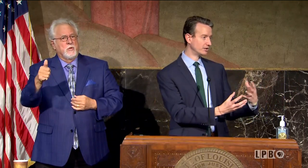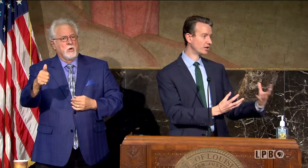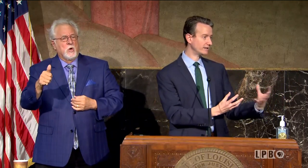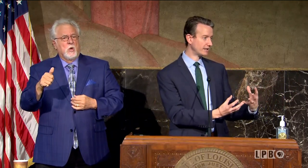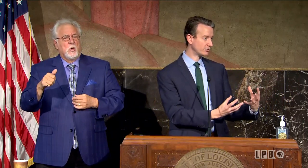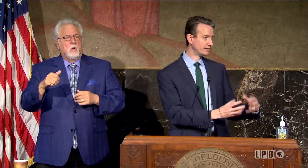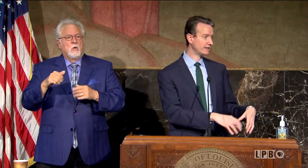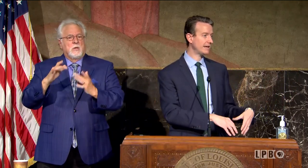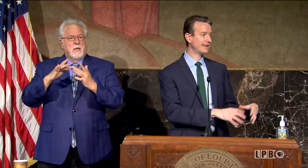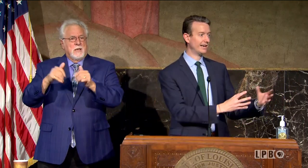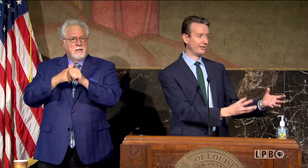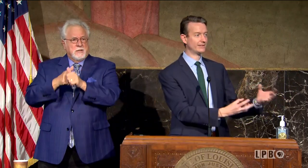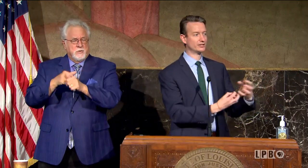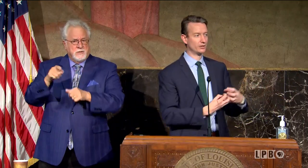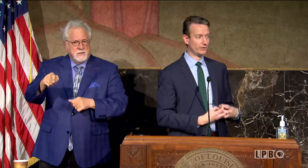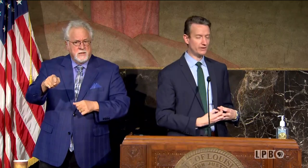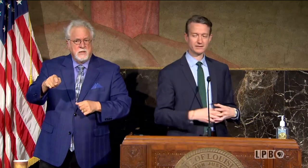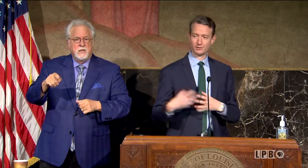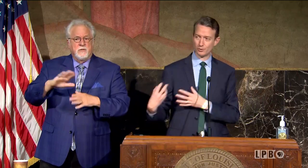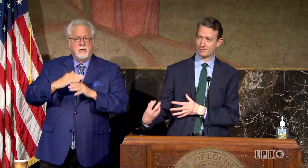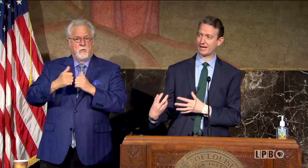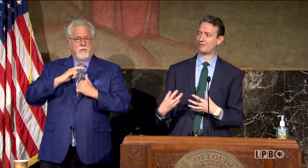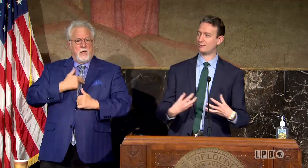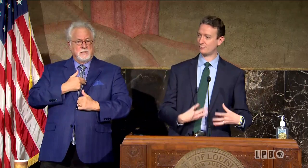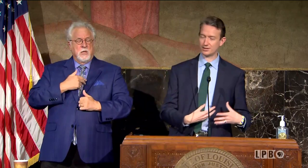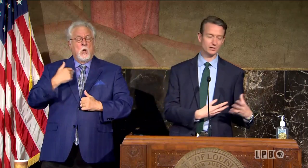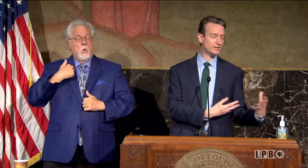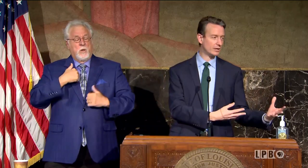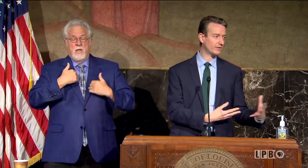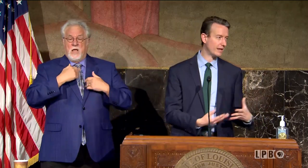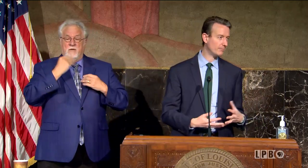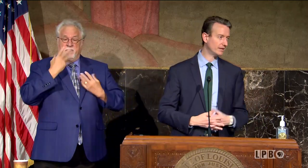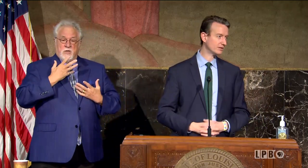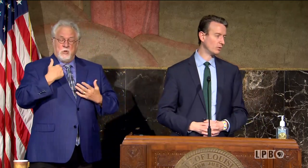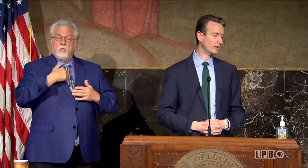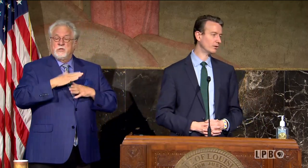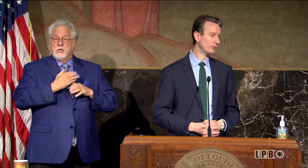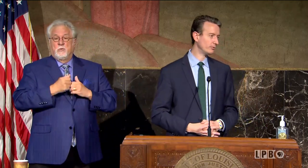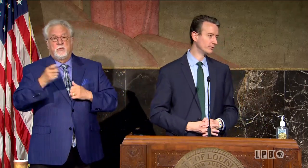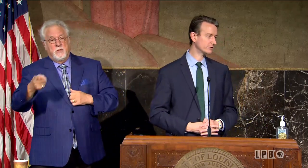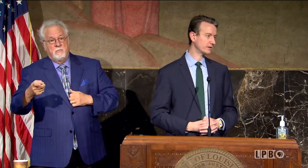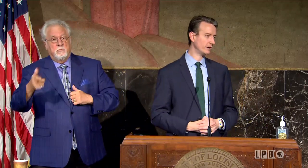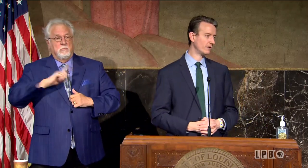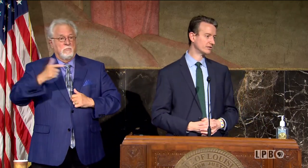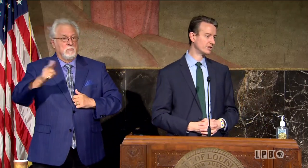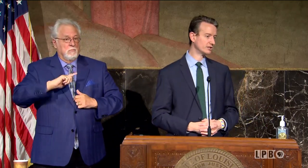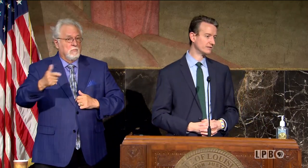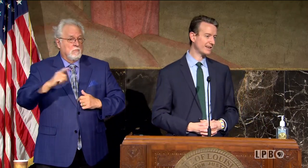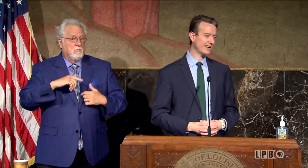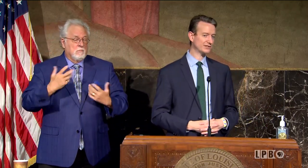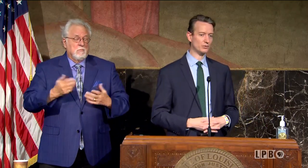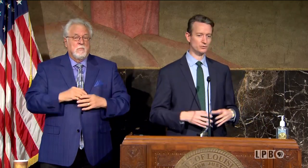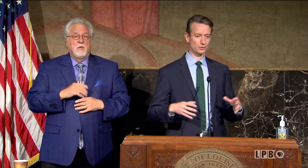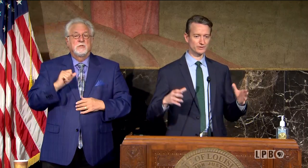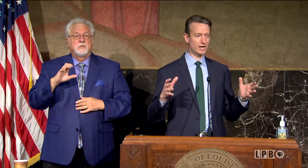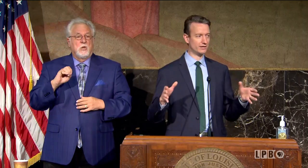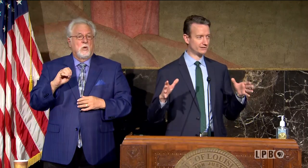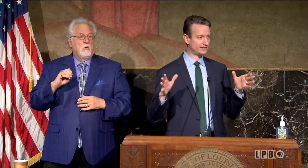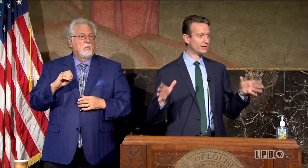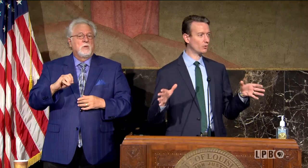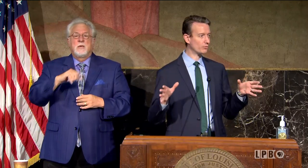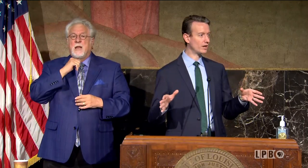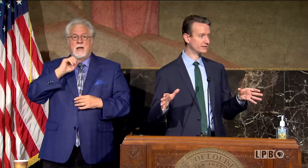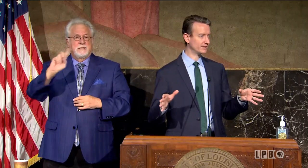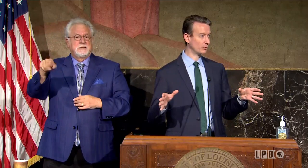to manage contact tracing that they share with us, and we may have information that we share with them based on what we learned through those conversations. So it's not